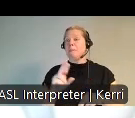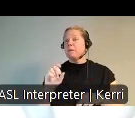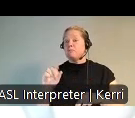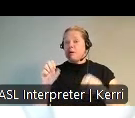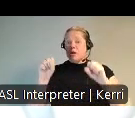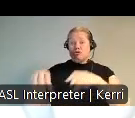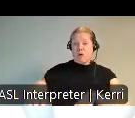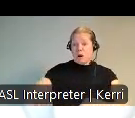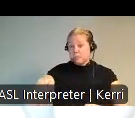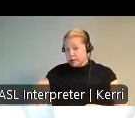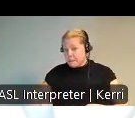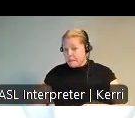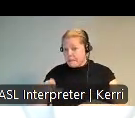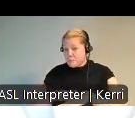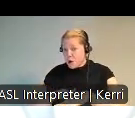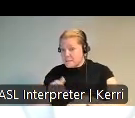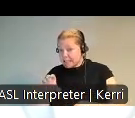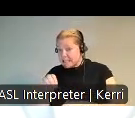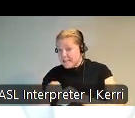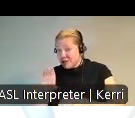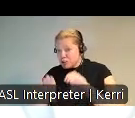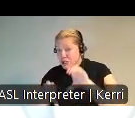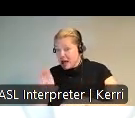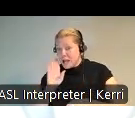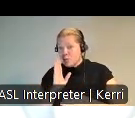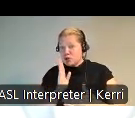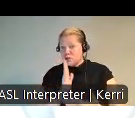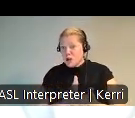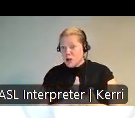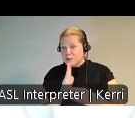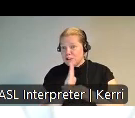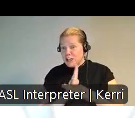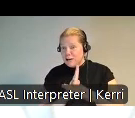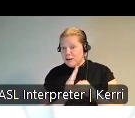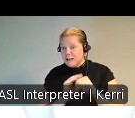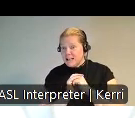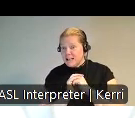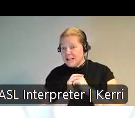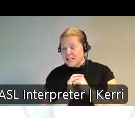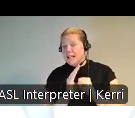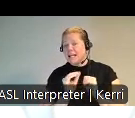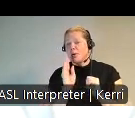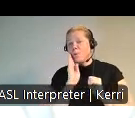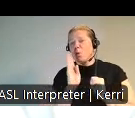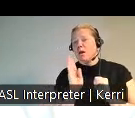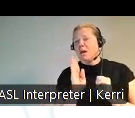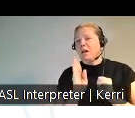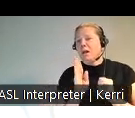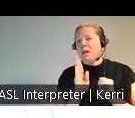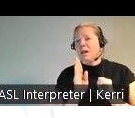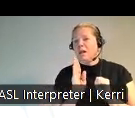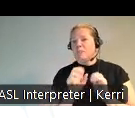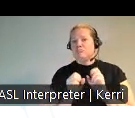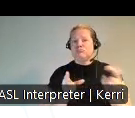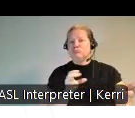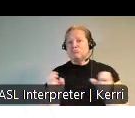dropped the prompts in the chat. I am going to stop sharing. And we are going to move into breakout